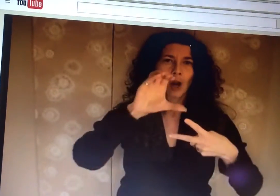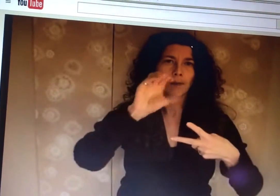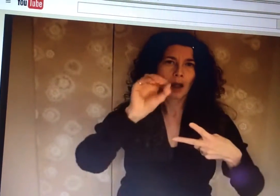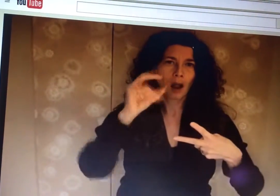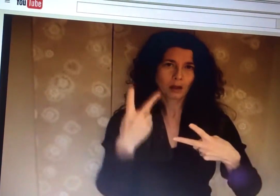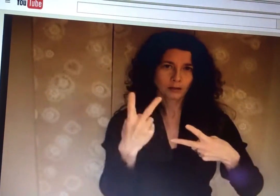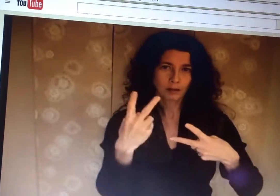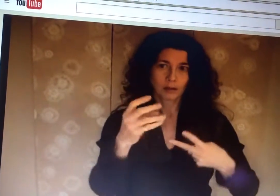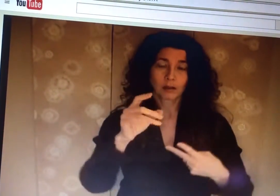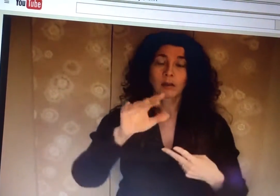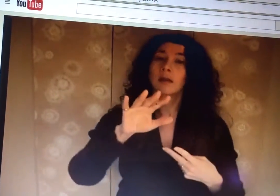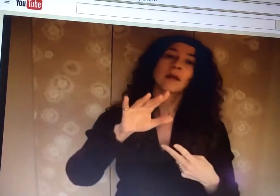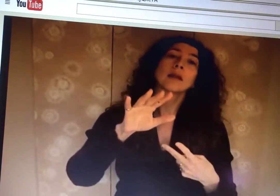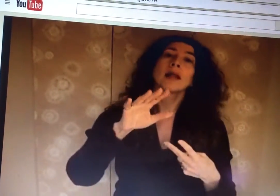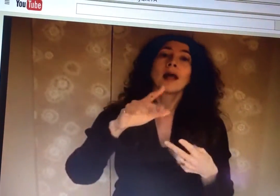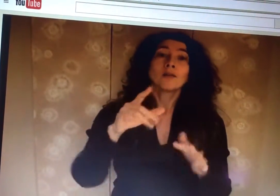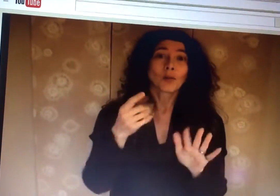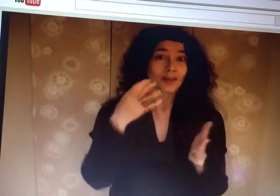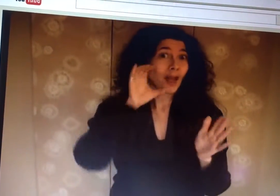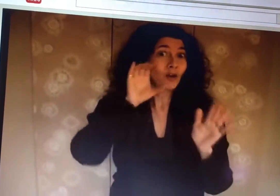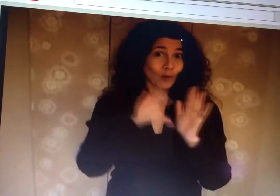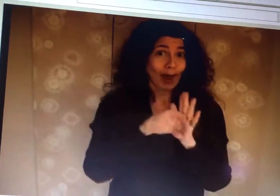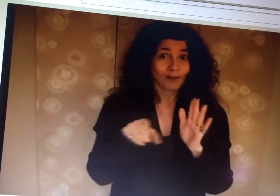methane gas in the atmosphere.